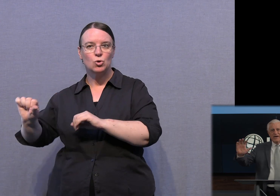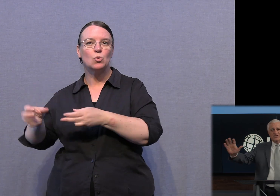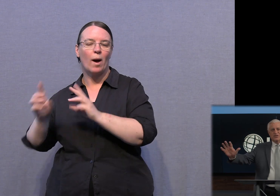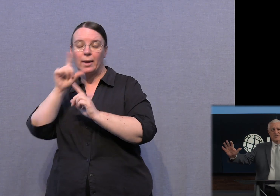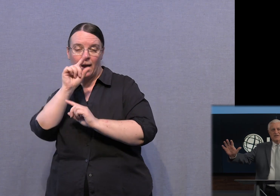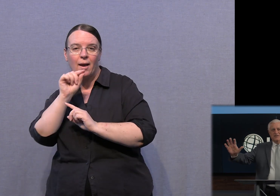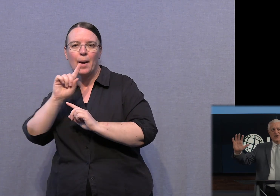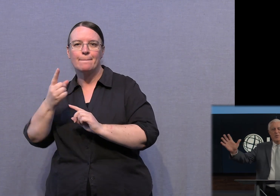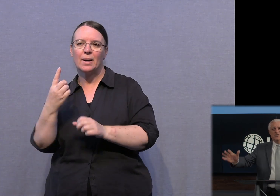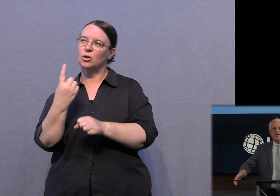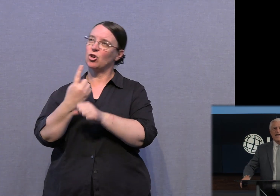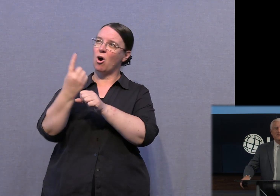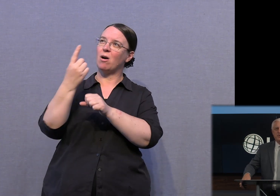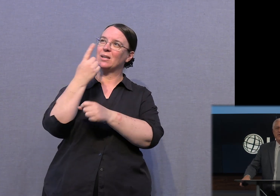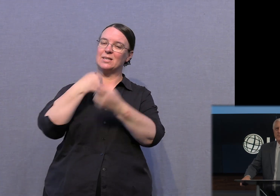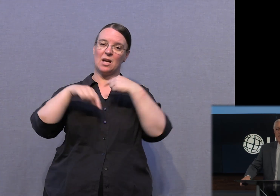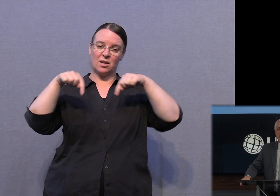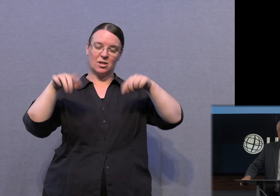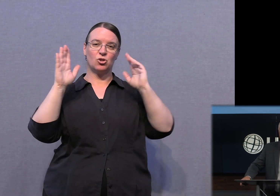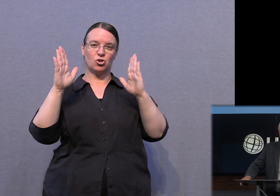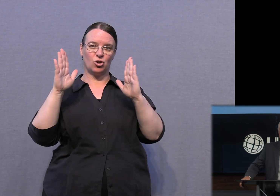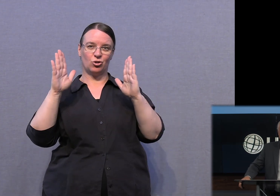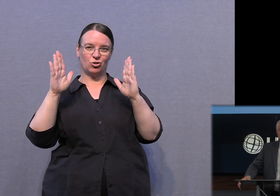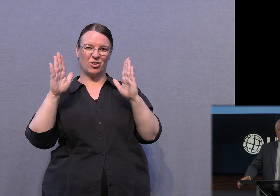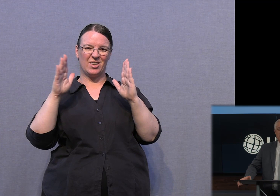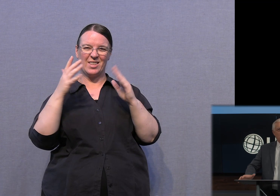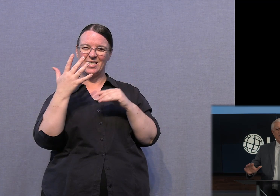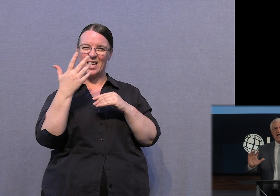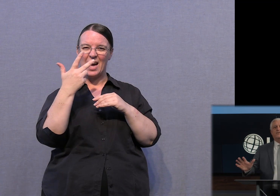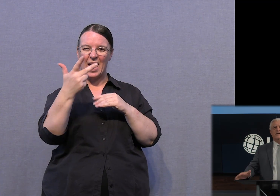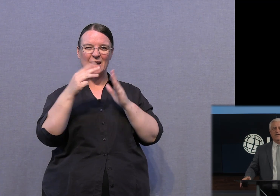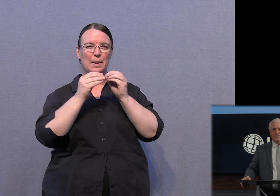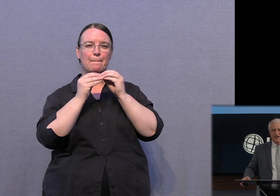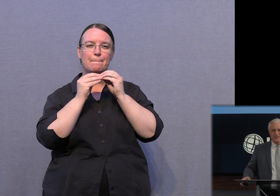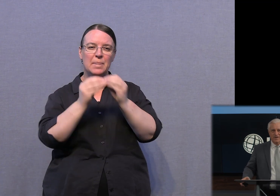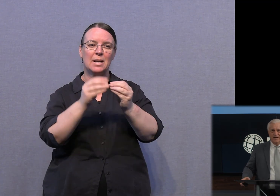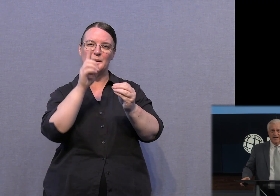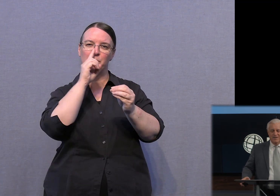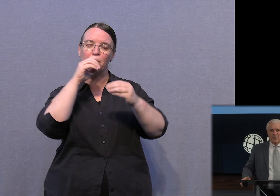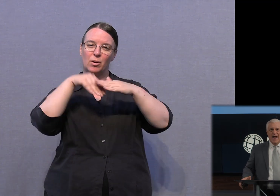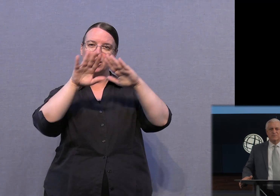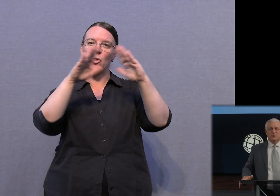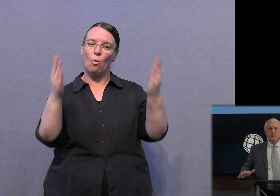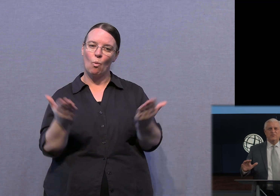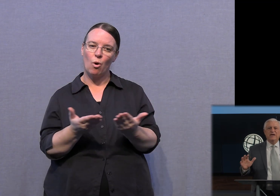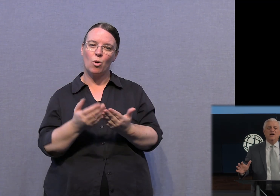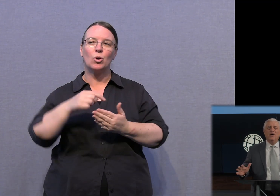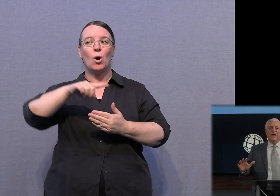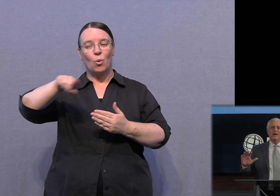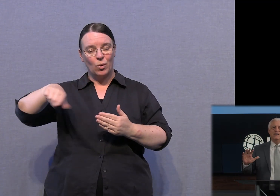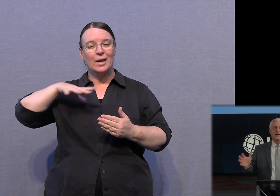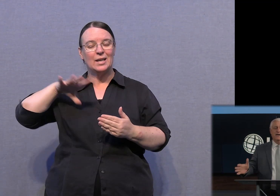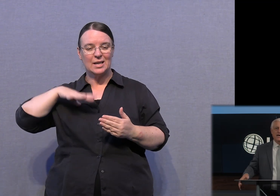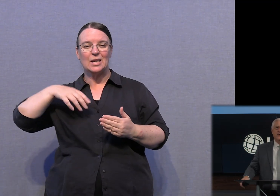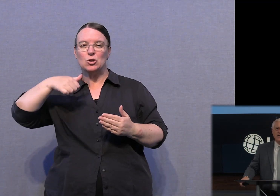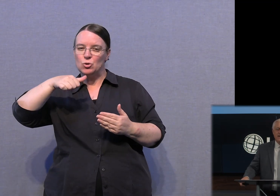to reach the almost 8 billion people of the world, we're going to have to be innovative. And perhaps through video